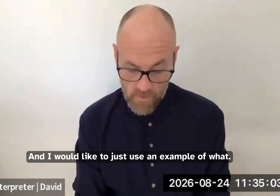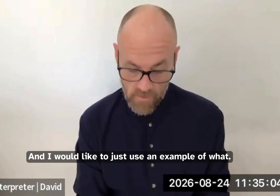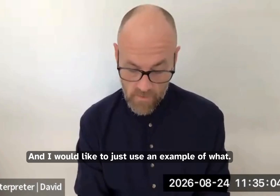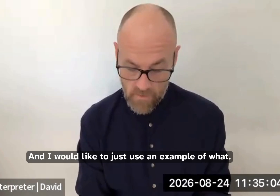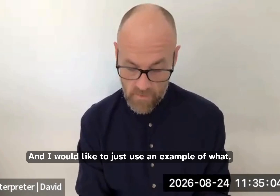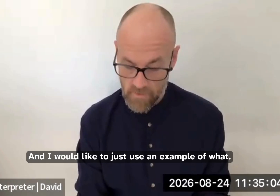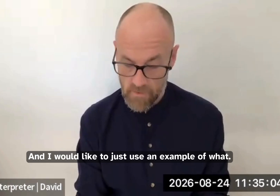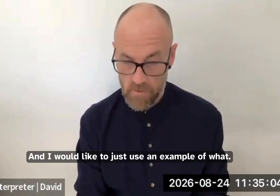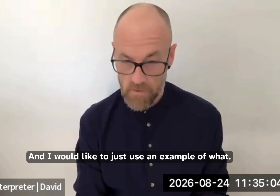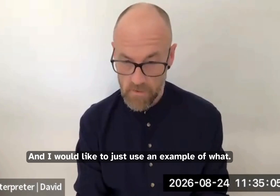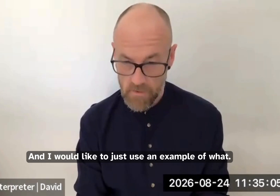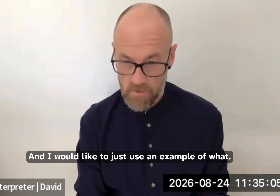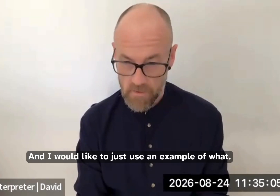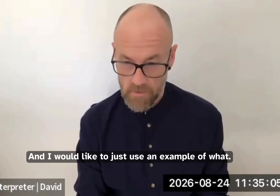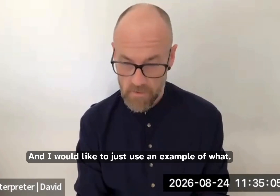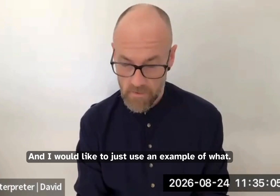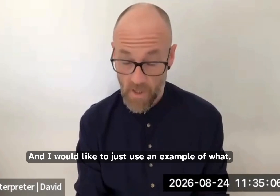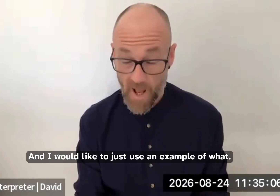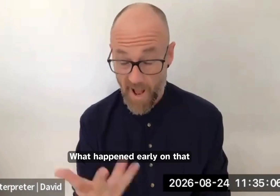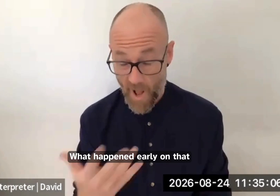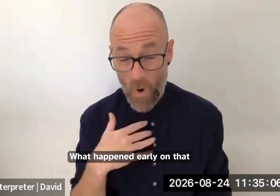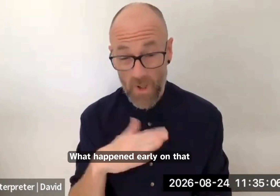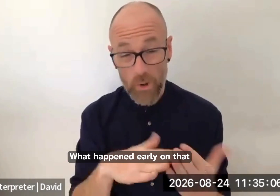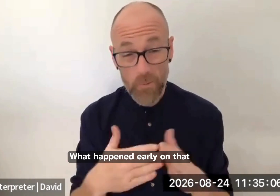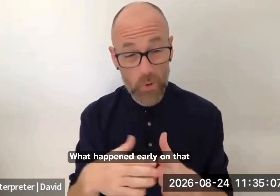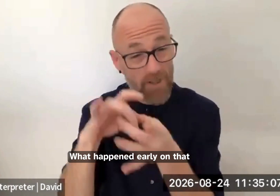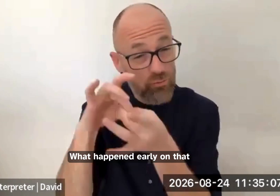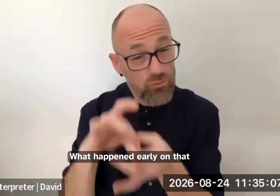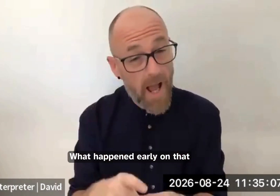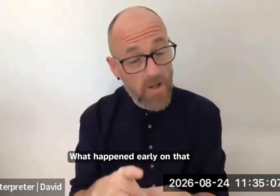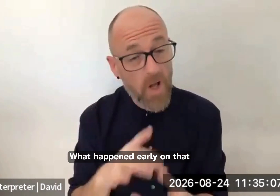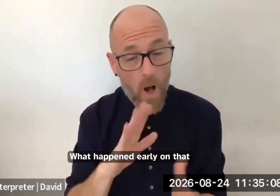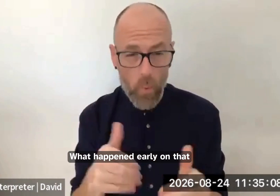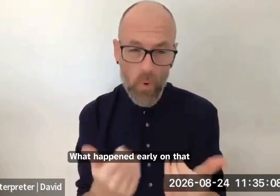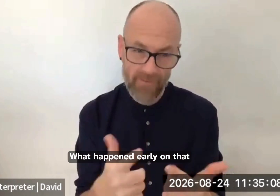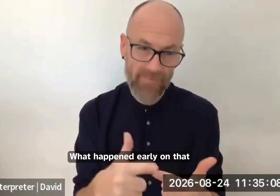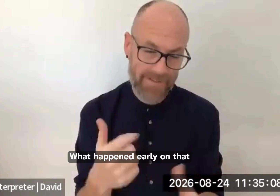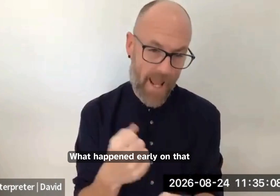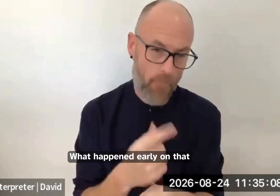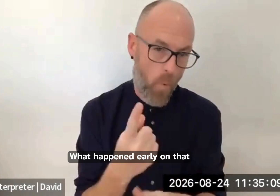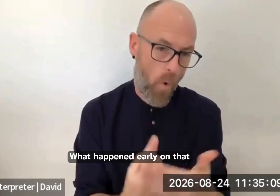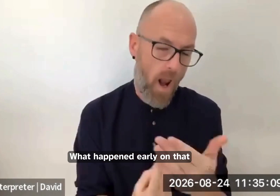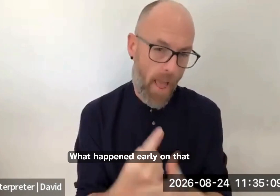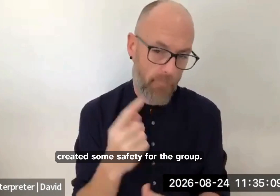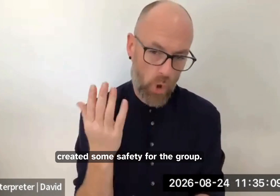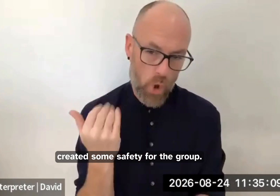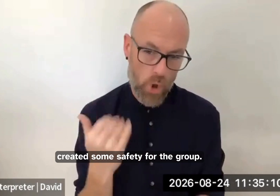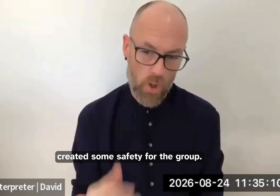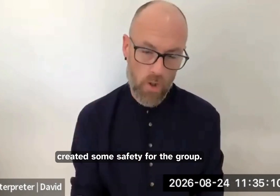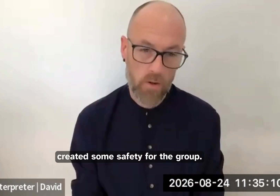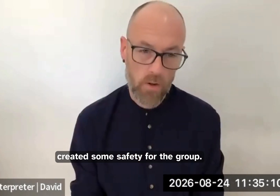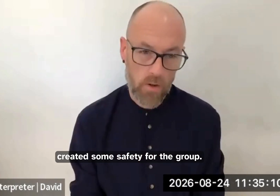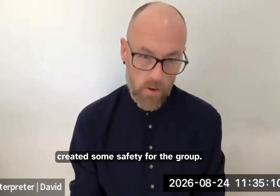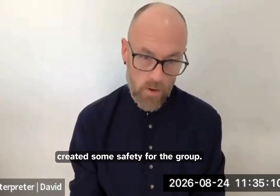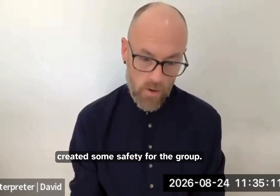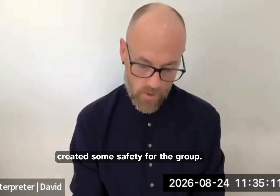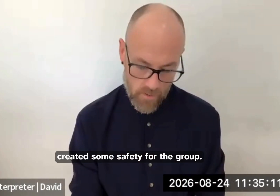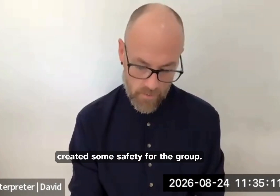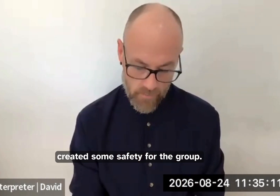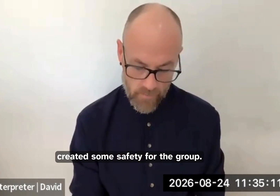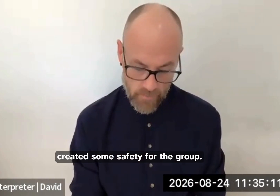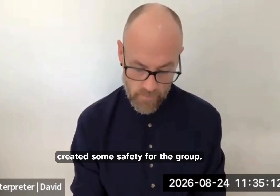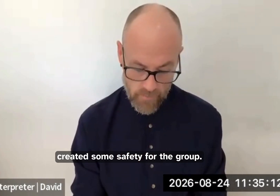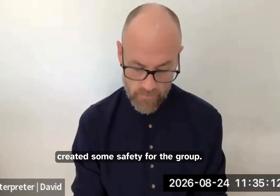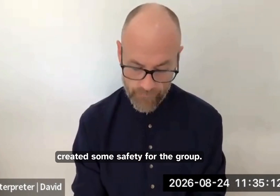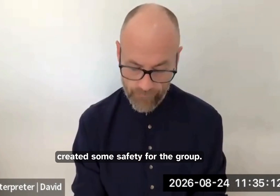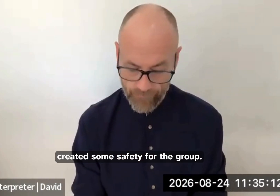grounded. And I would like to just use an example of what happened early on that created